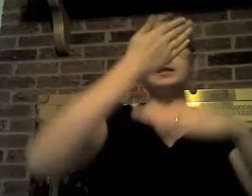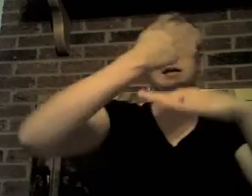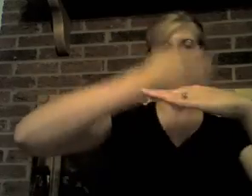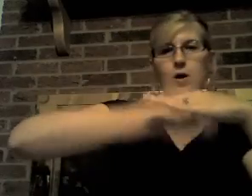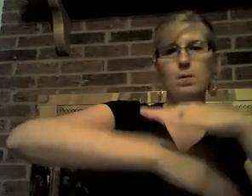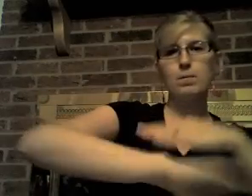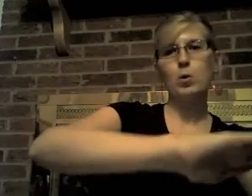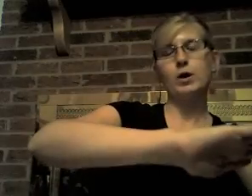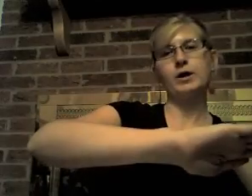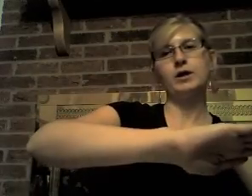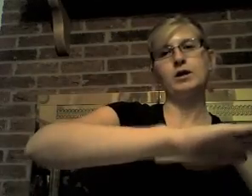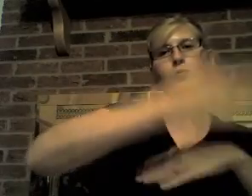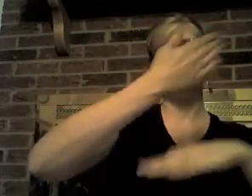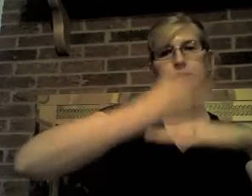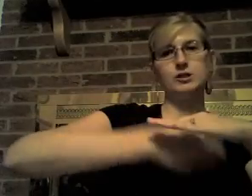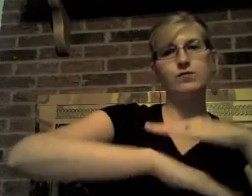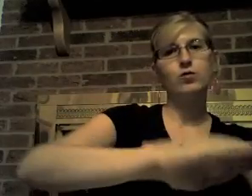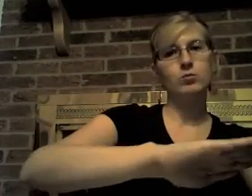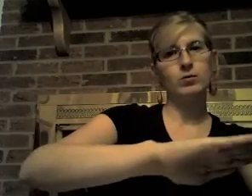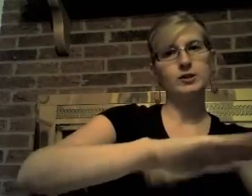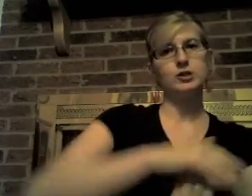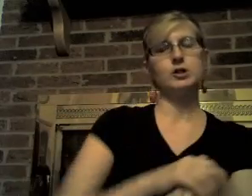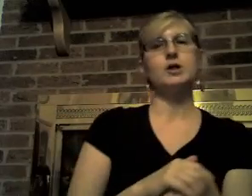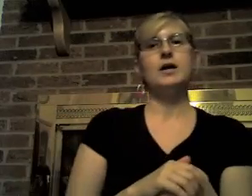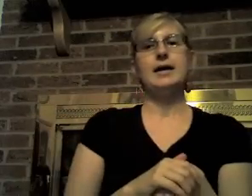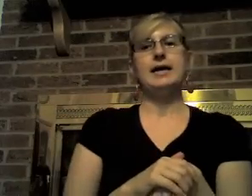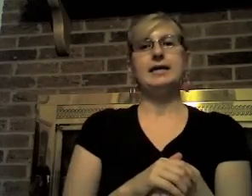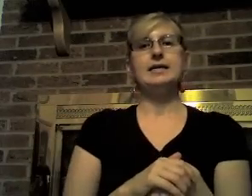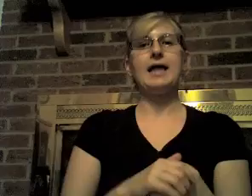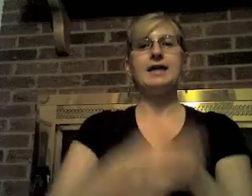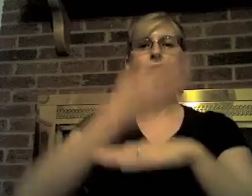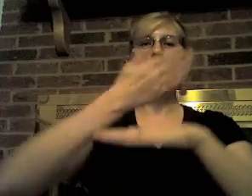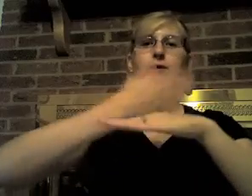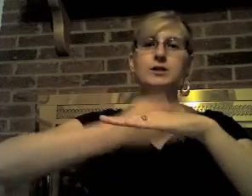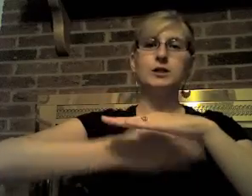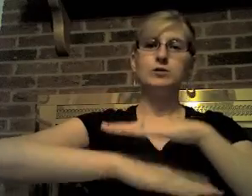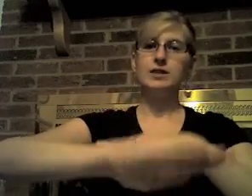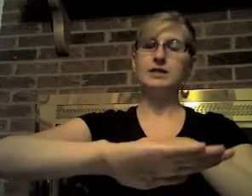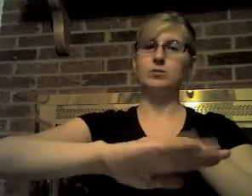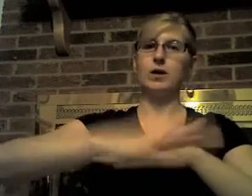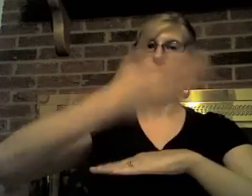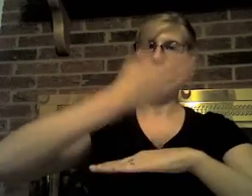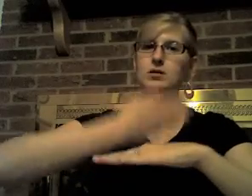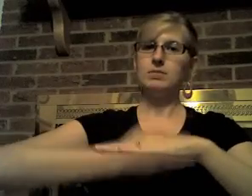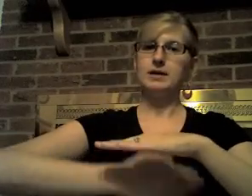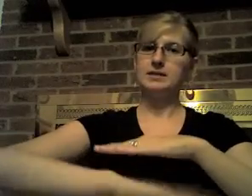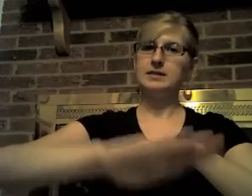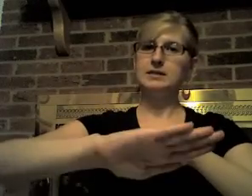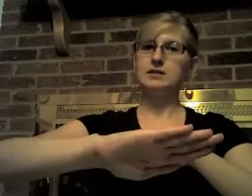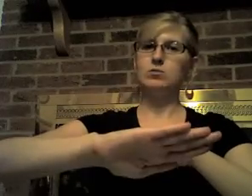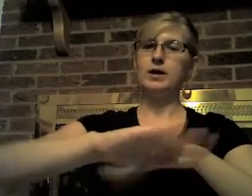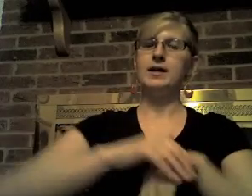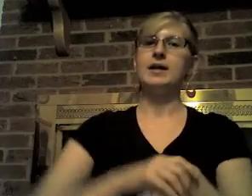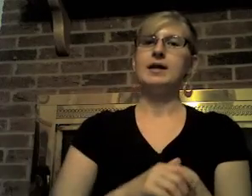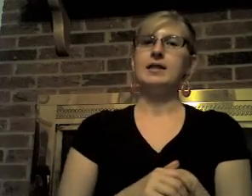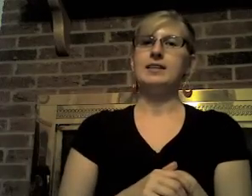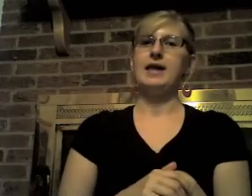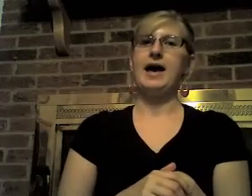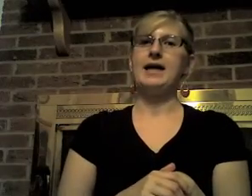the born, which is the formal register. In class we're going to use this one because this is the one